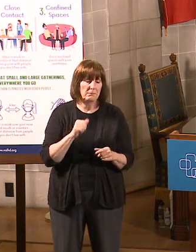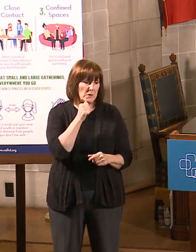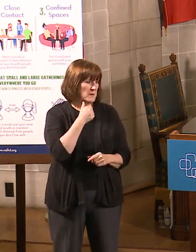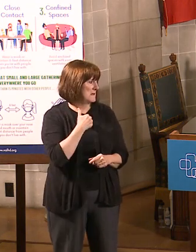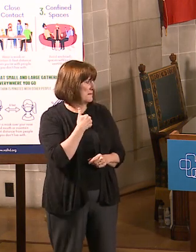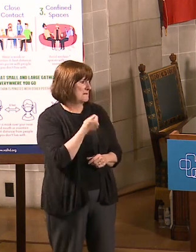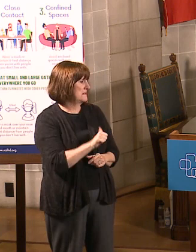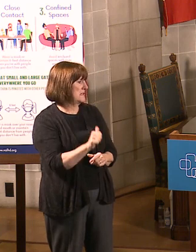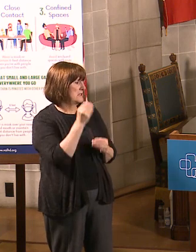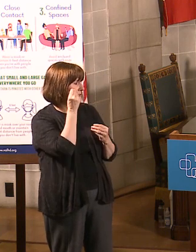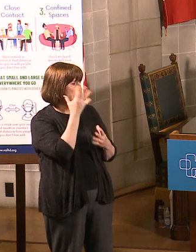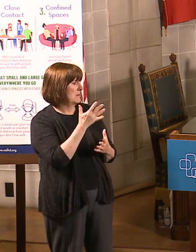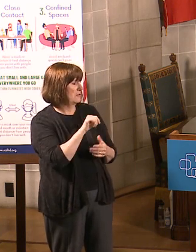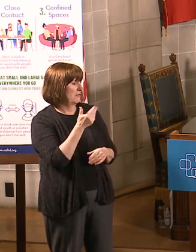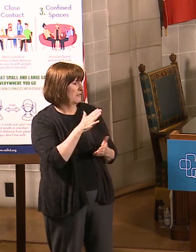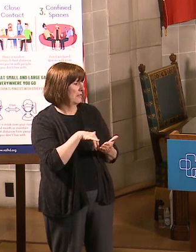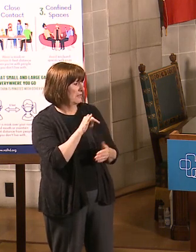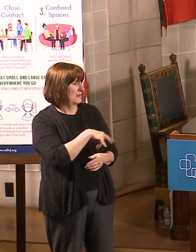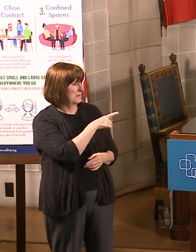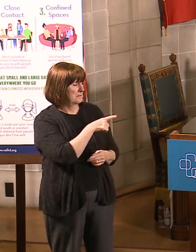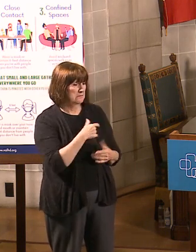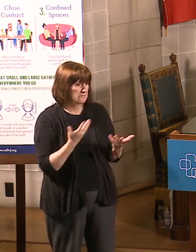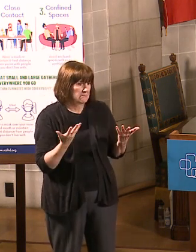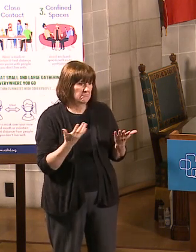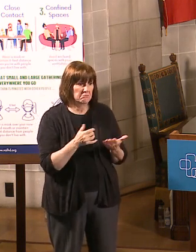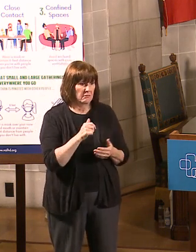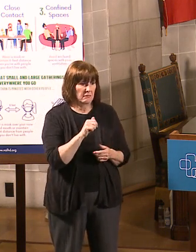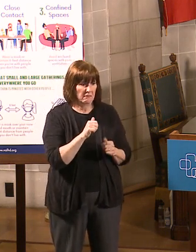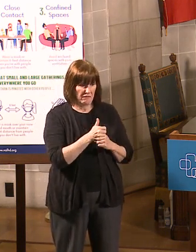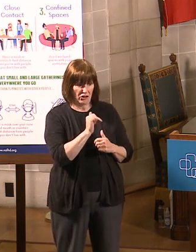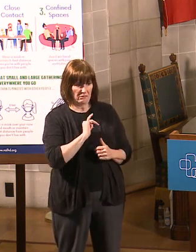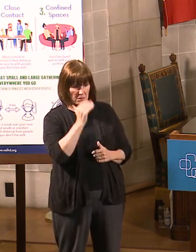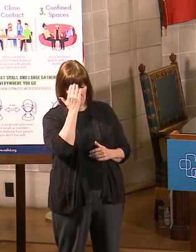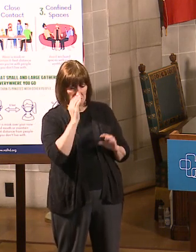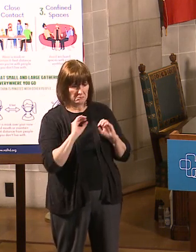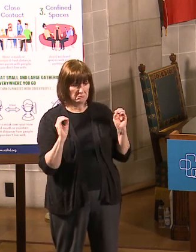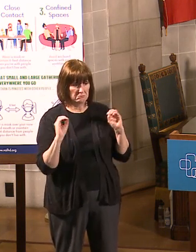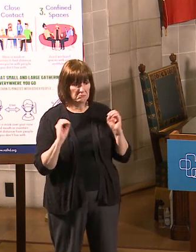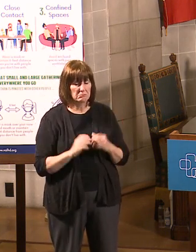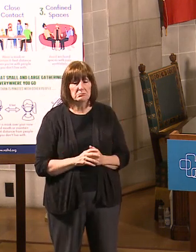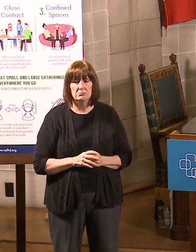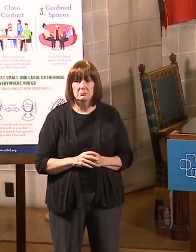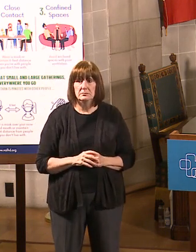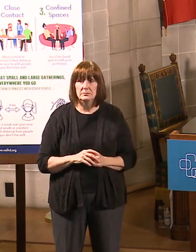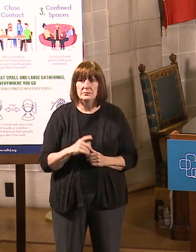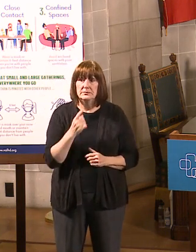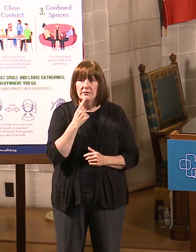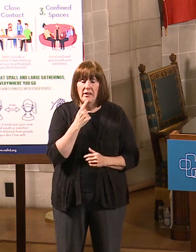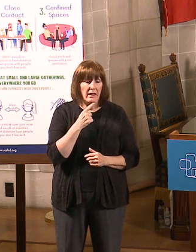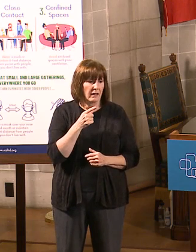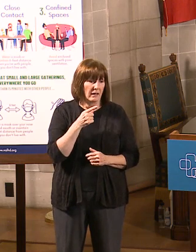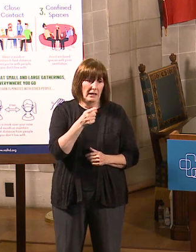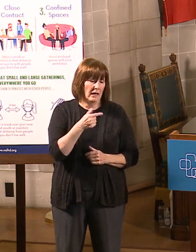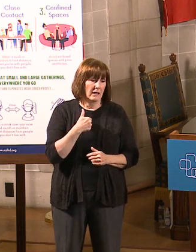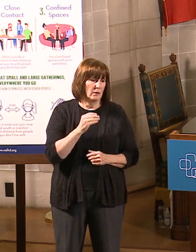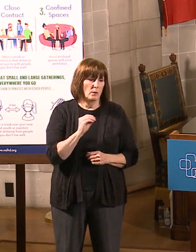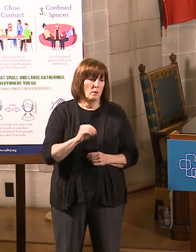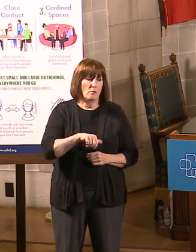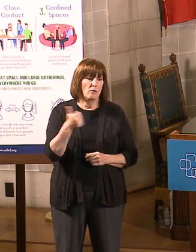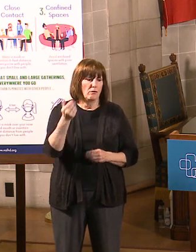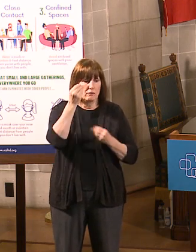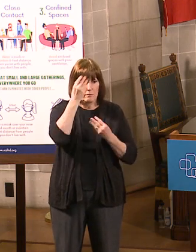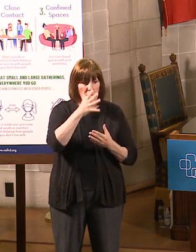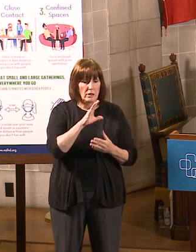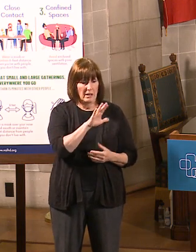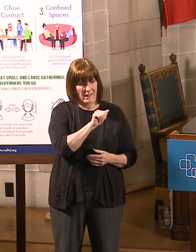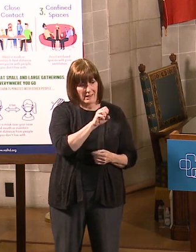have any other information besides that. That's all I know. As far as I know, there's been none. And Dr. Antone states that he has no other information about